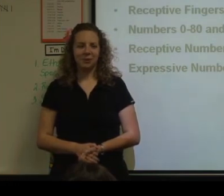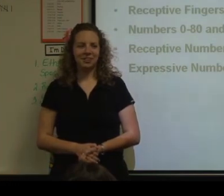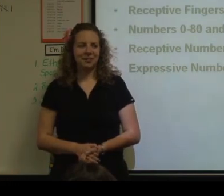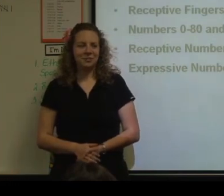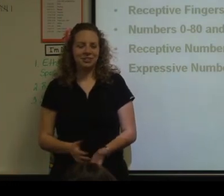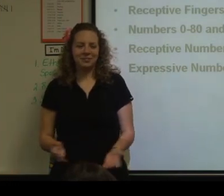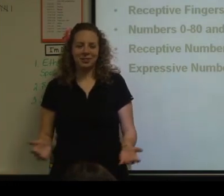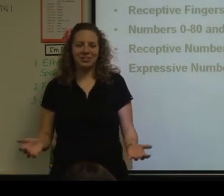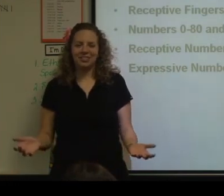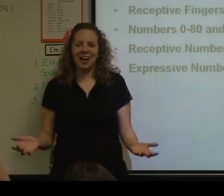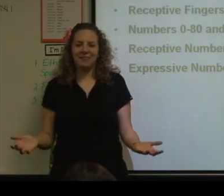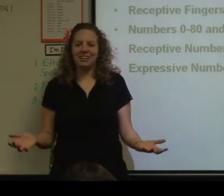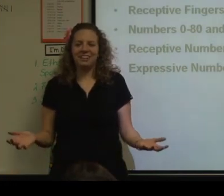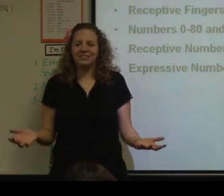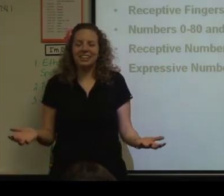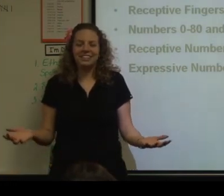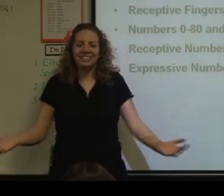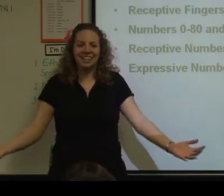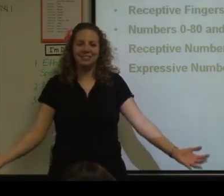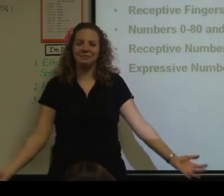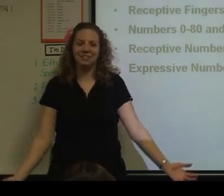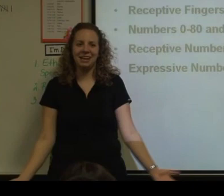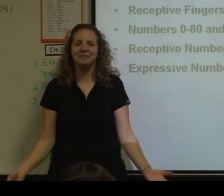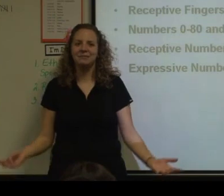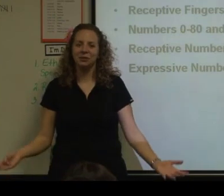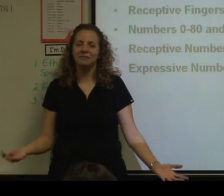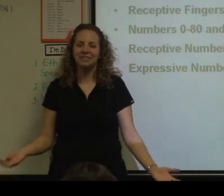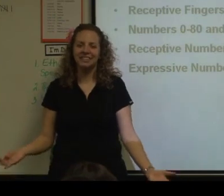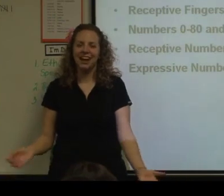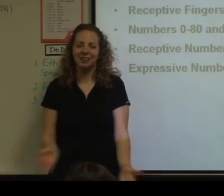Wait, that was only the first time. I didn't even get to say 2 more times and pull everything out.